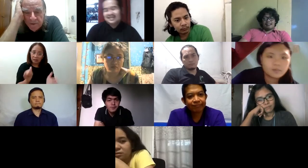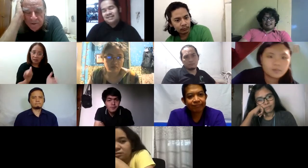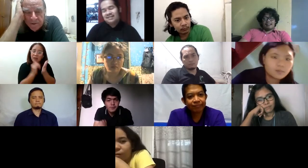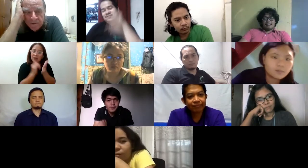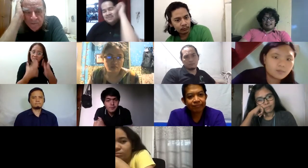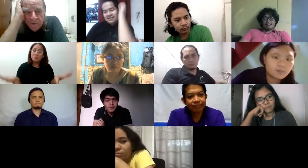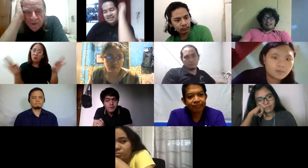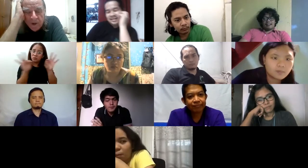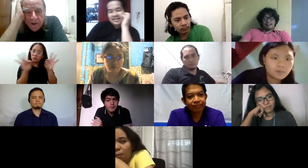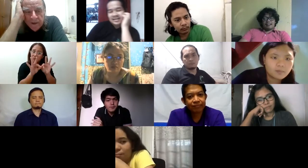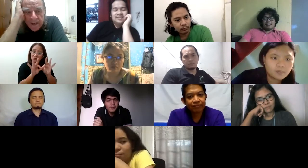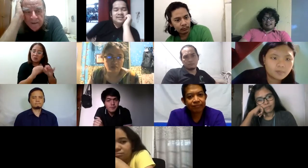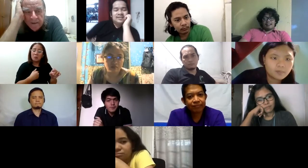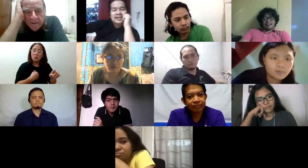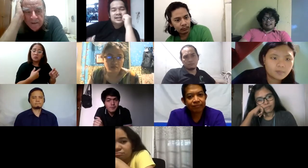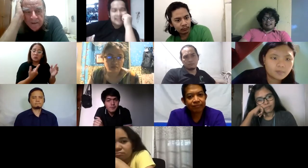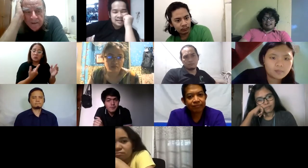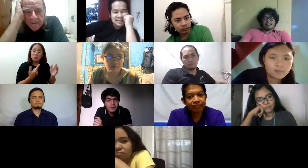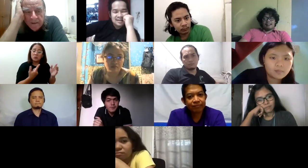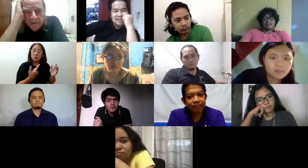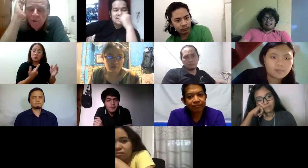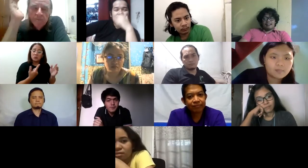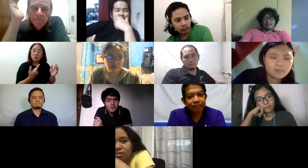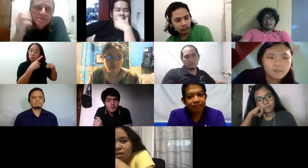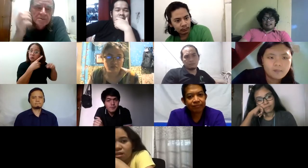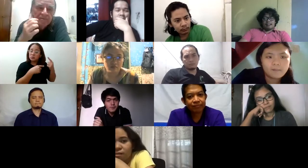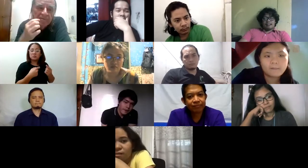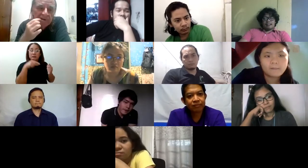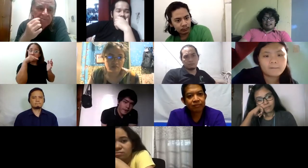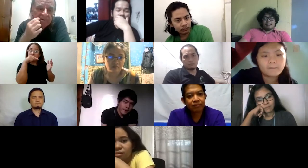is, our analysis. You may sign very differently.